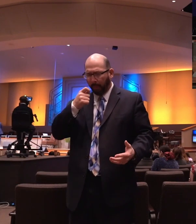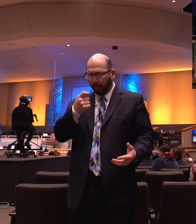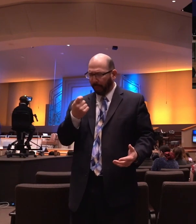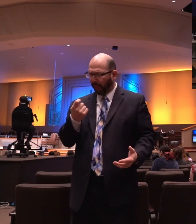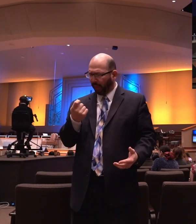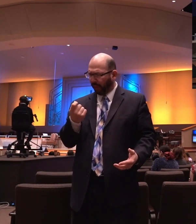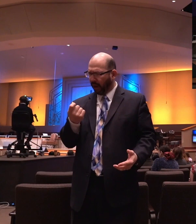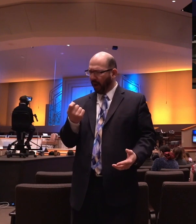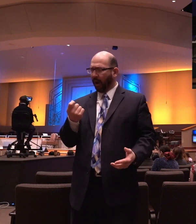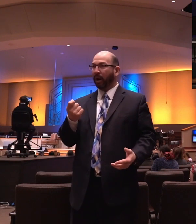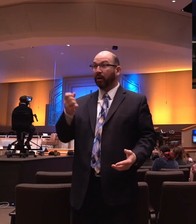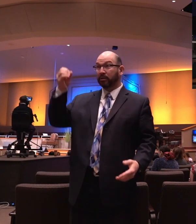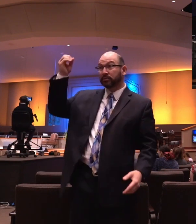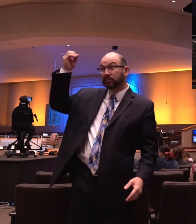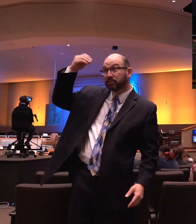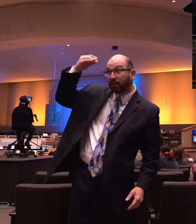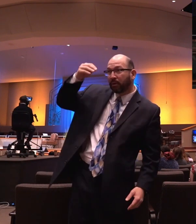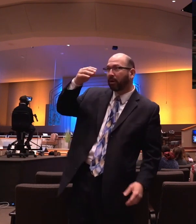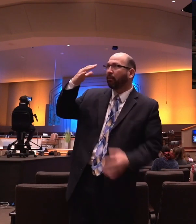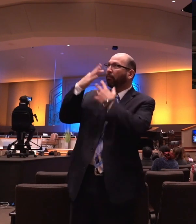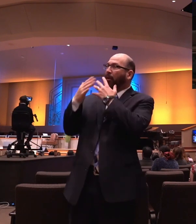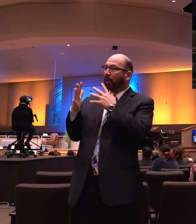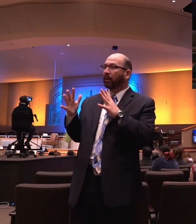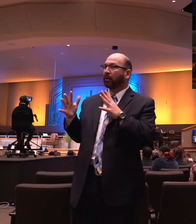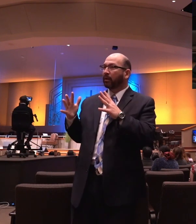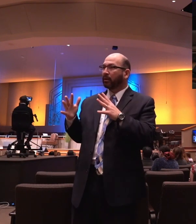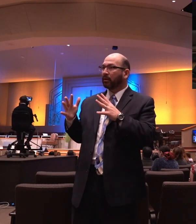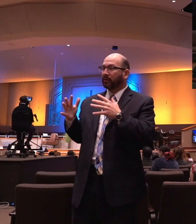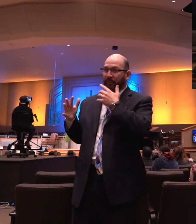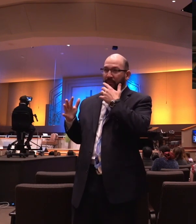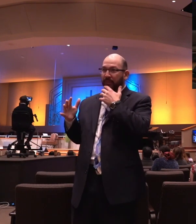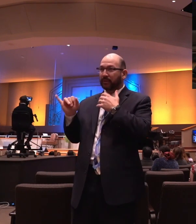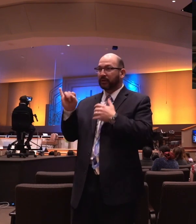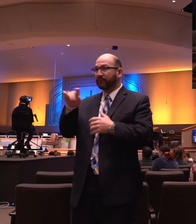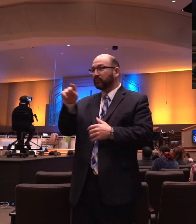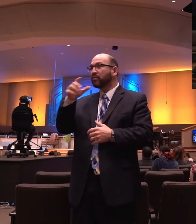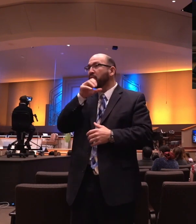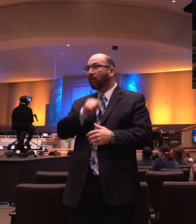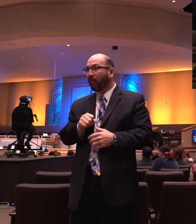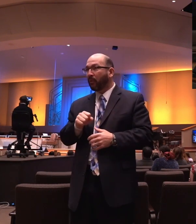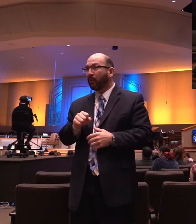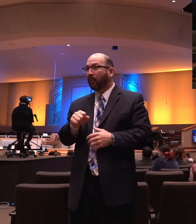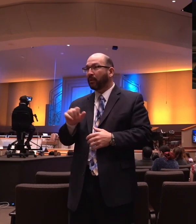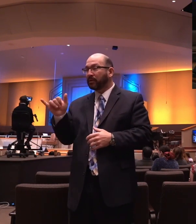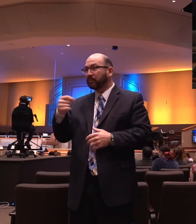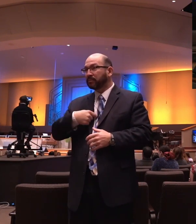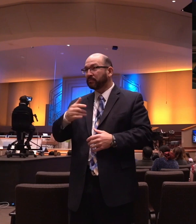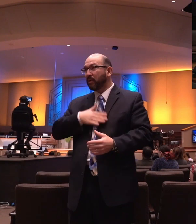when you took your shower, if you're old like my wife and me and you had oatmeal.